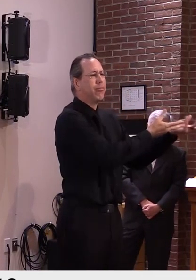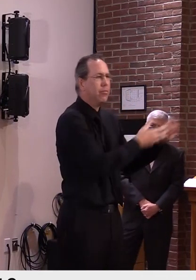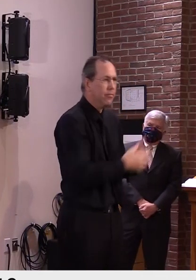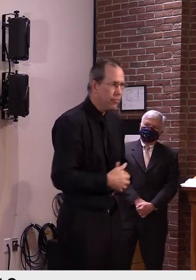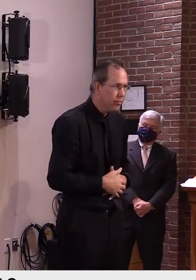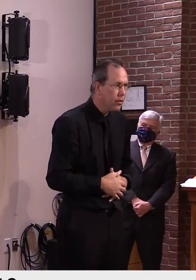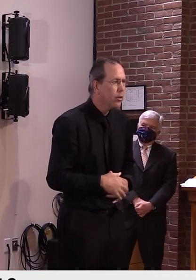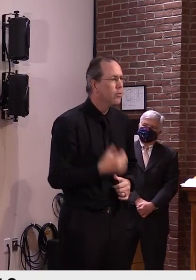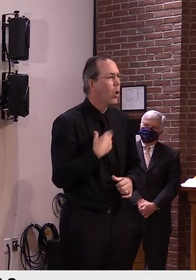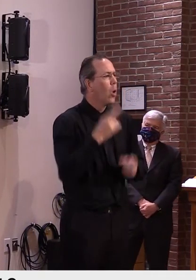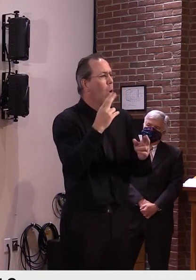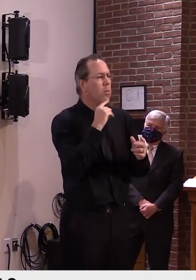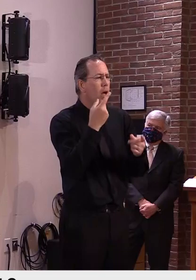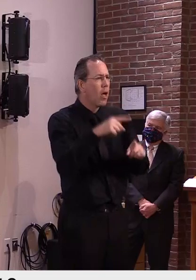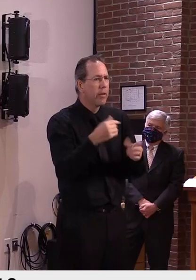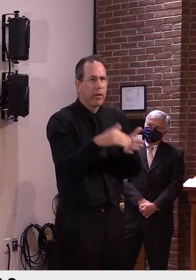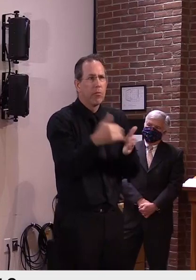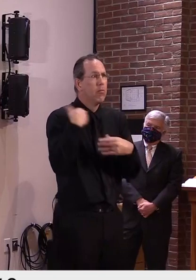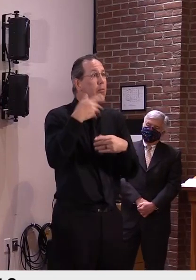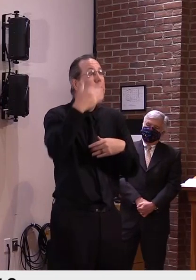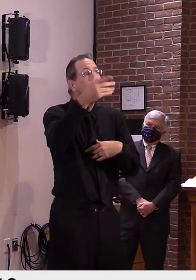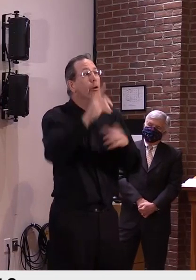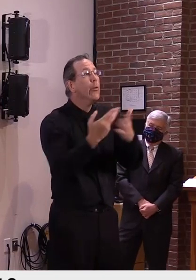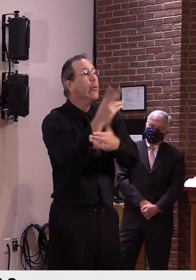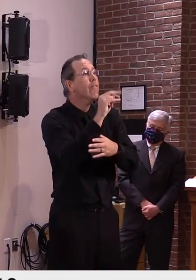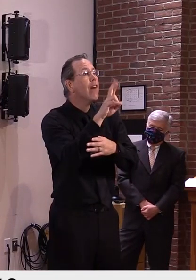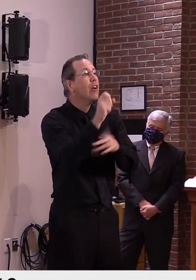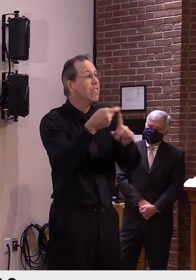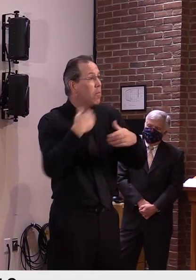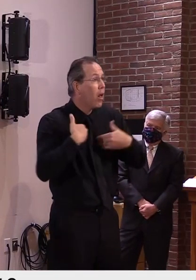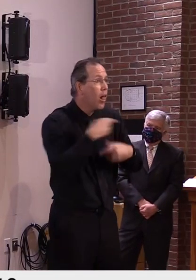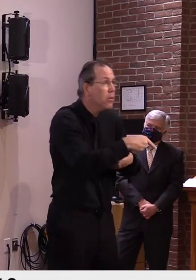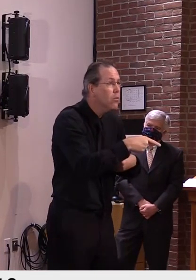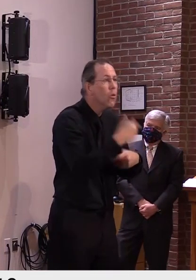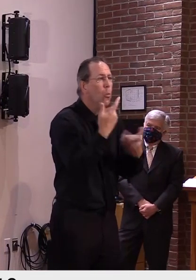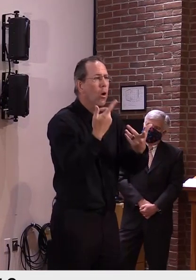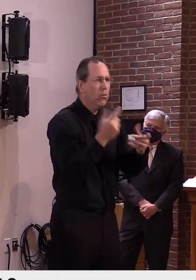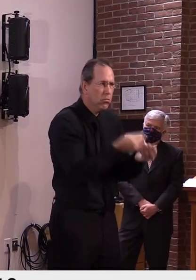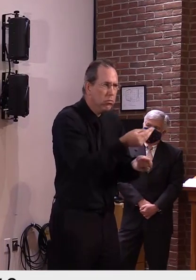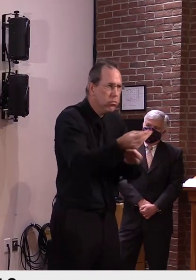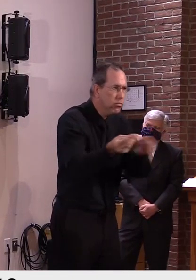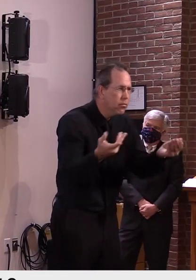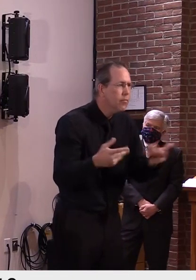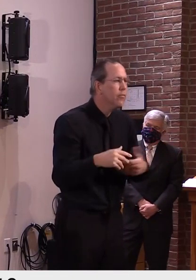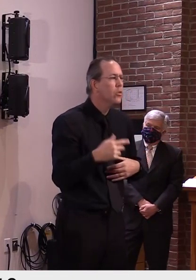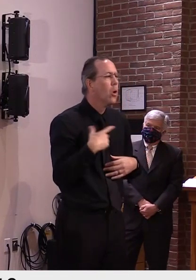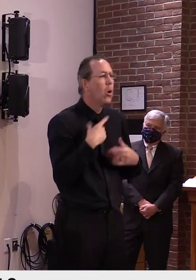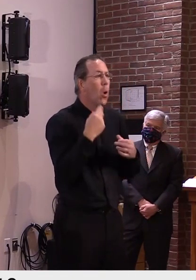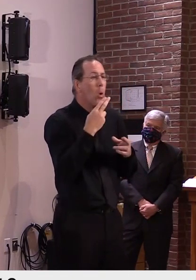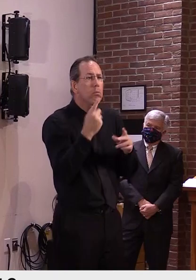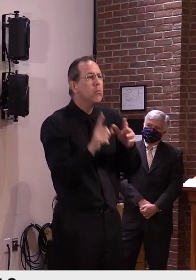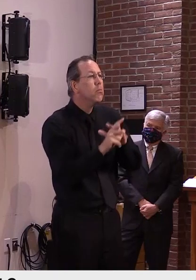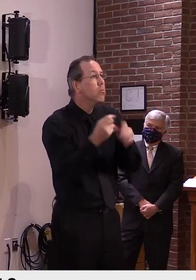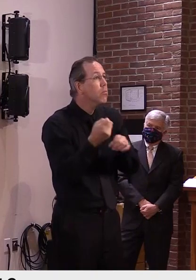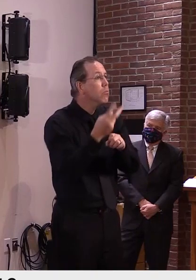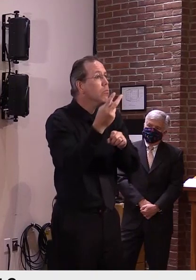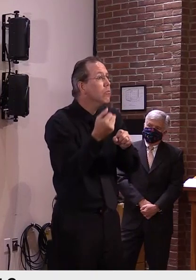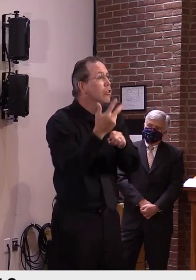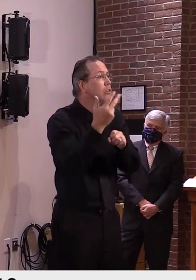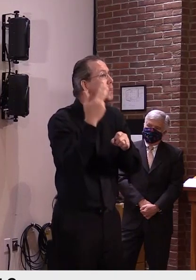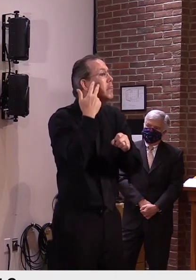of response and scenario 2 or 3 years from now. I do think it'll wait quite a few years, but we shall